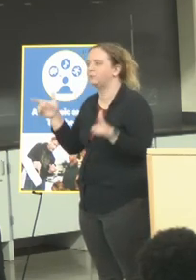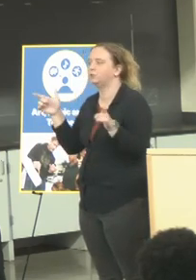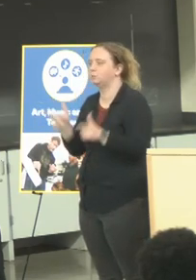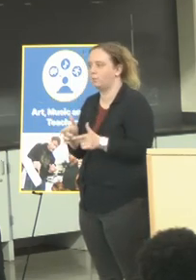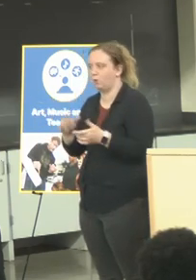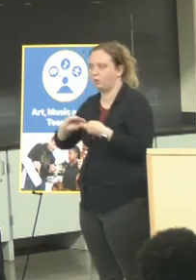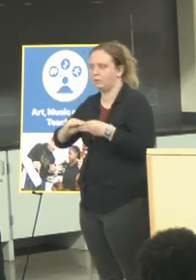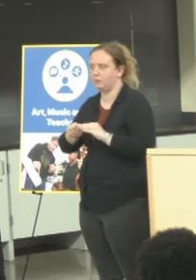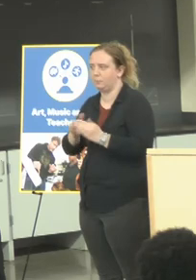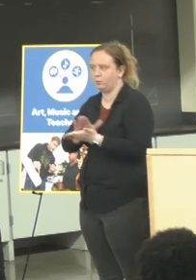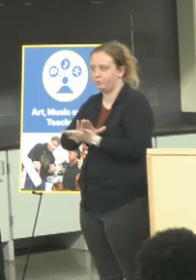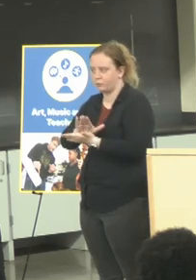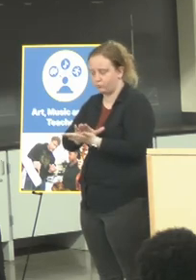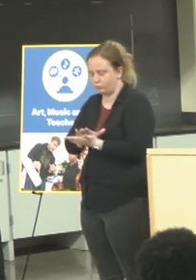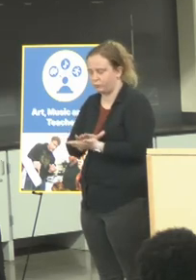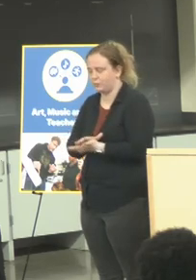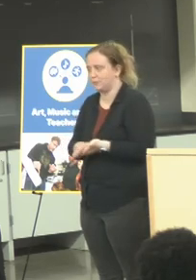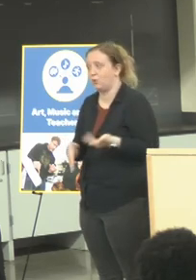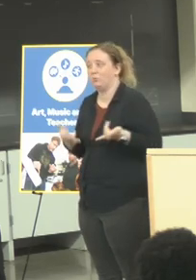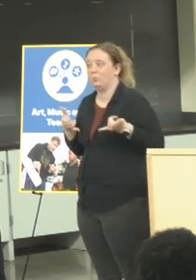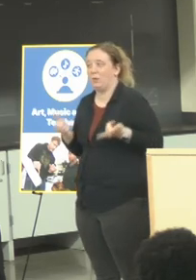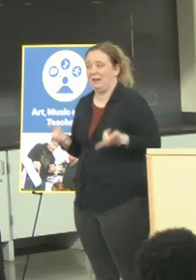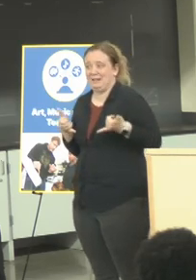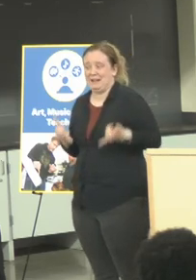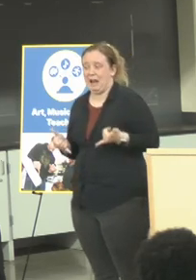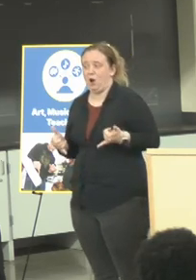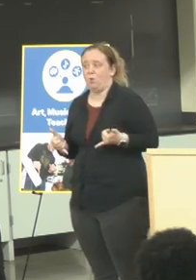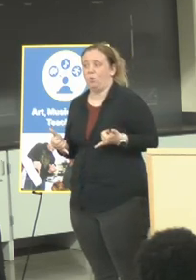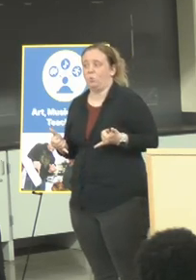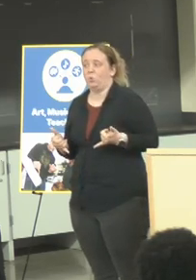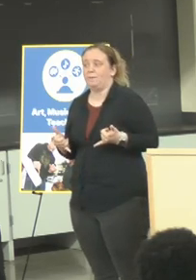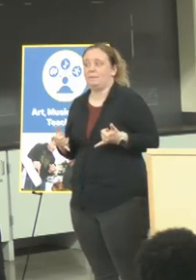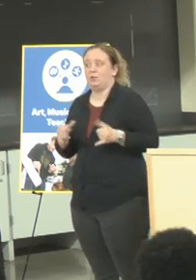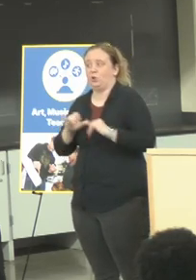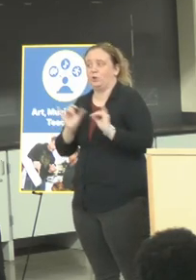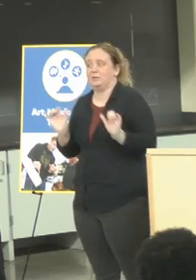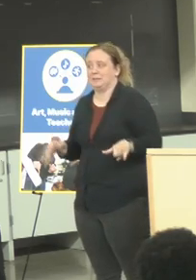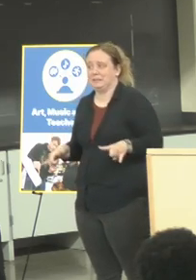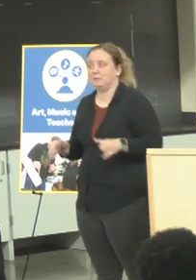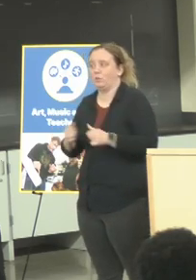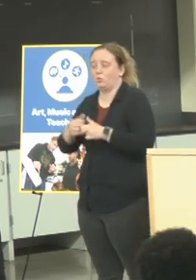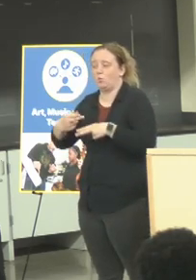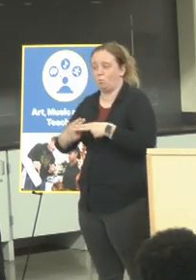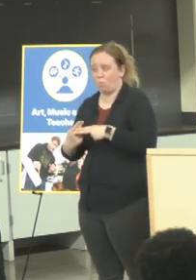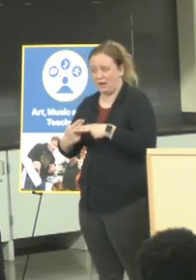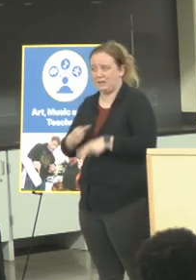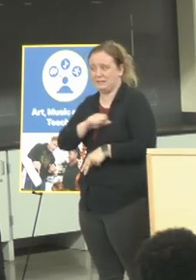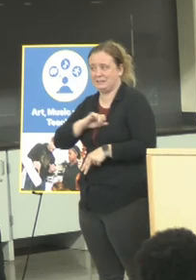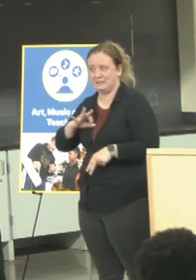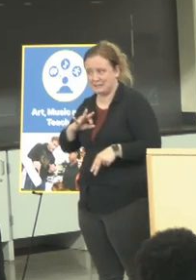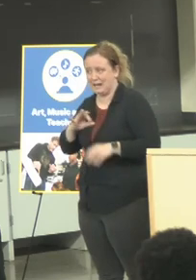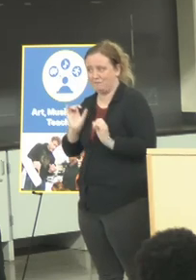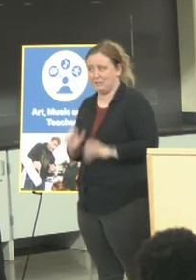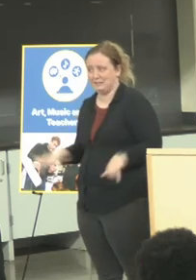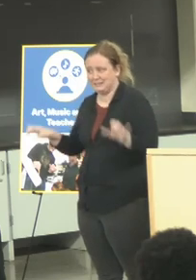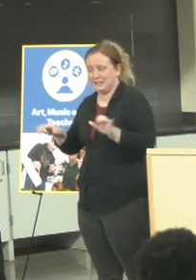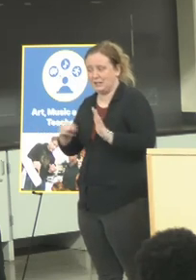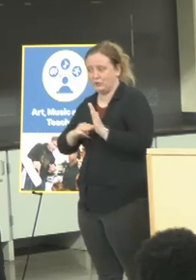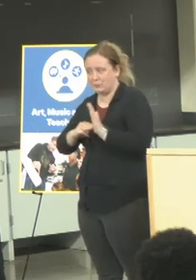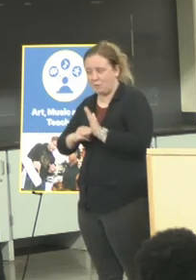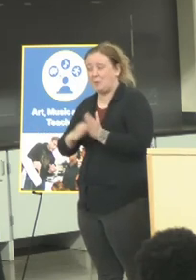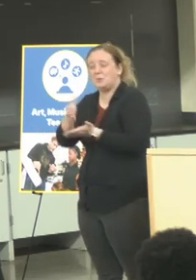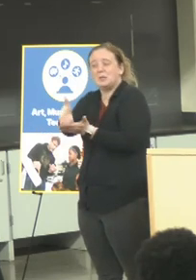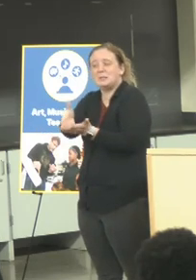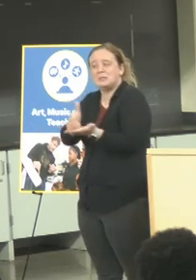there's, in the current system with the new, if the current weighted staffing standards model were in place, there would be some schools with